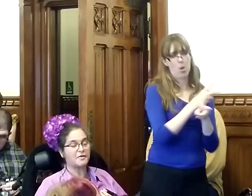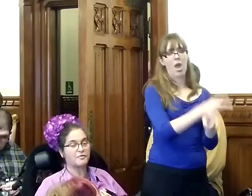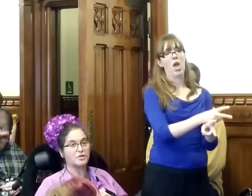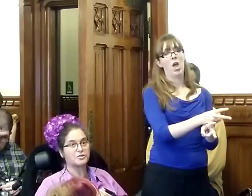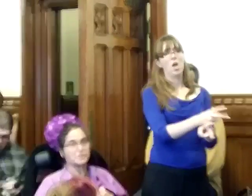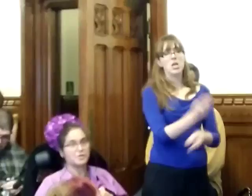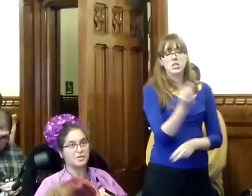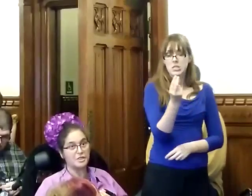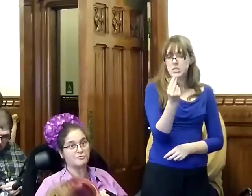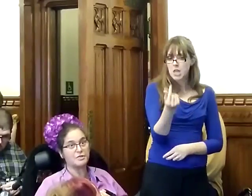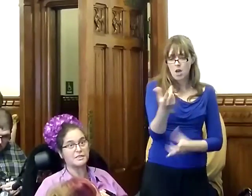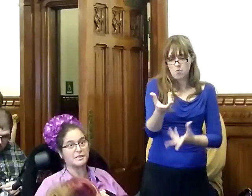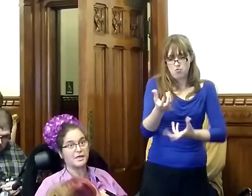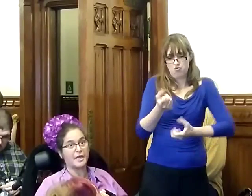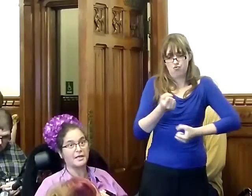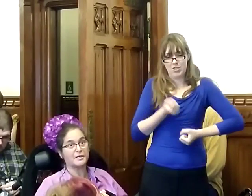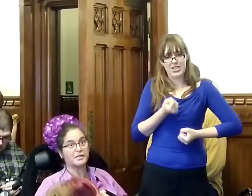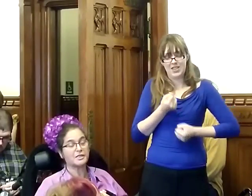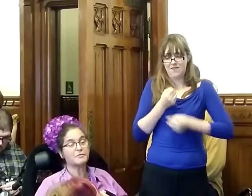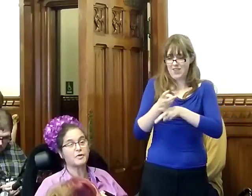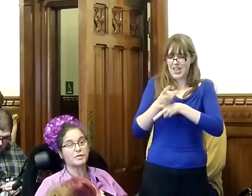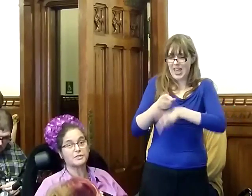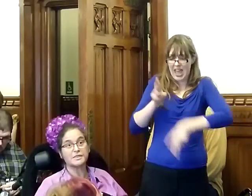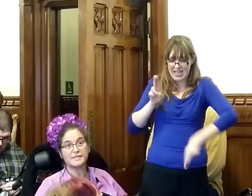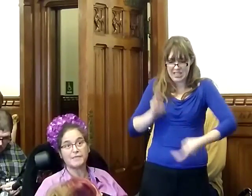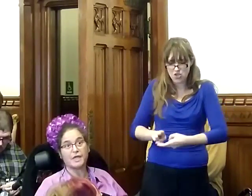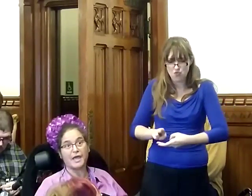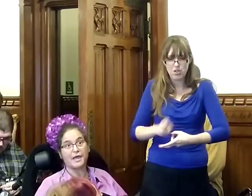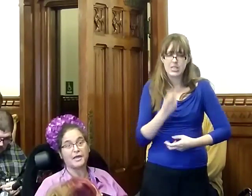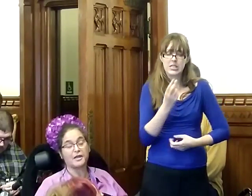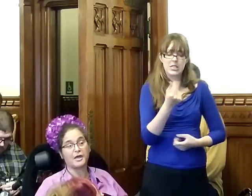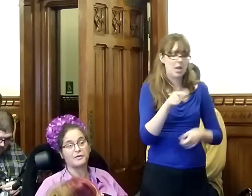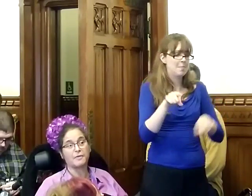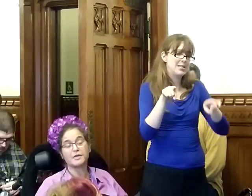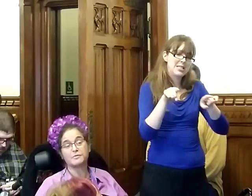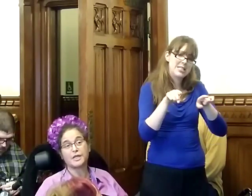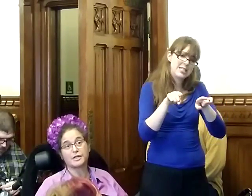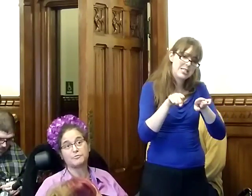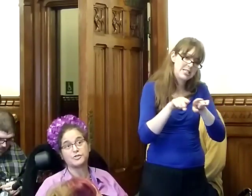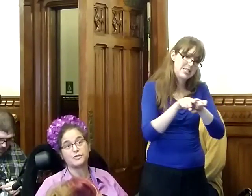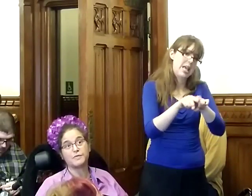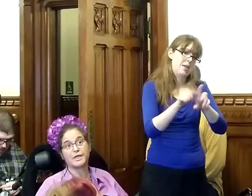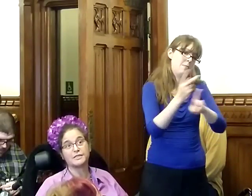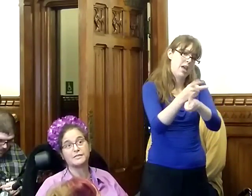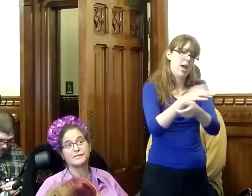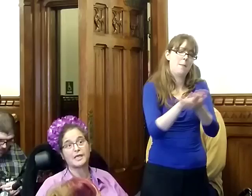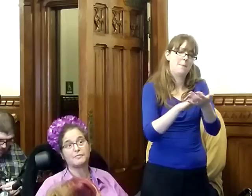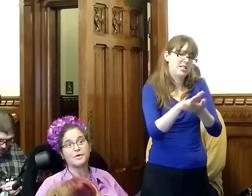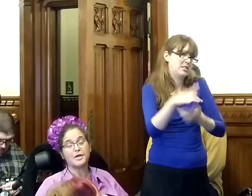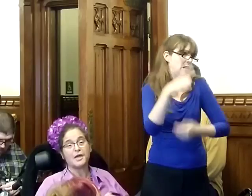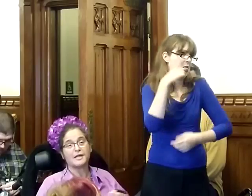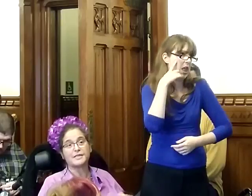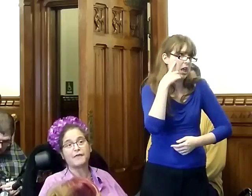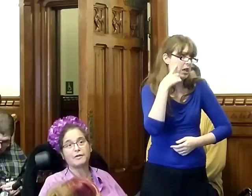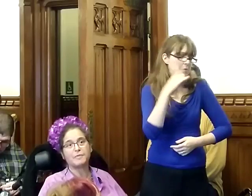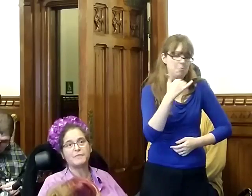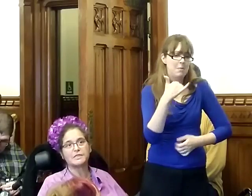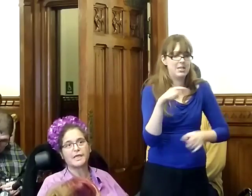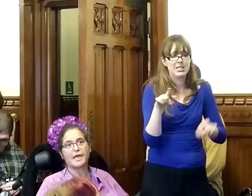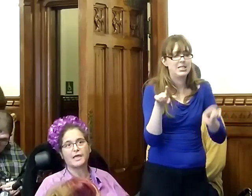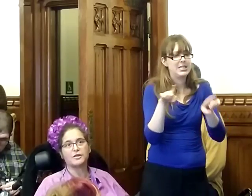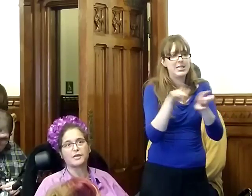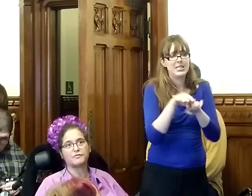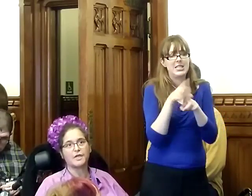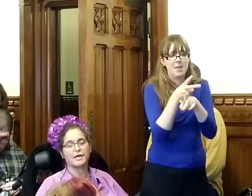Some of them have got a decrease in care, some have got the same care, and by that I presume they're getting the same as